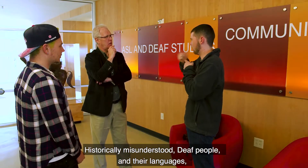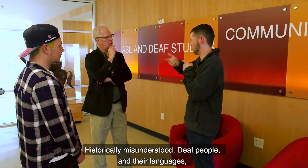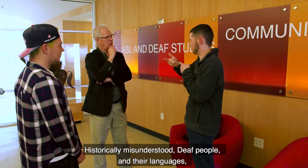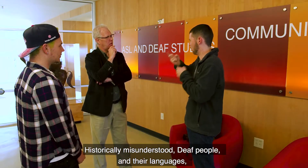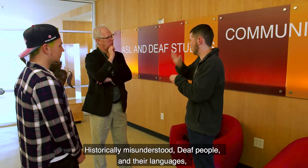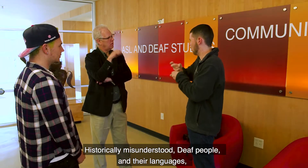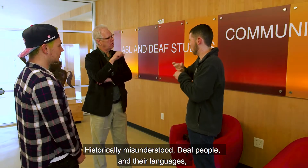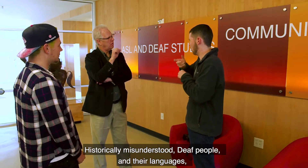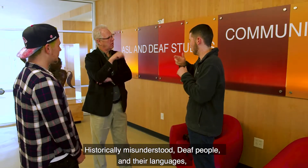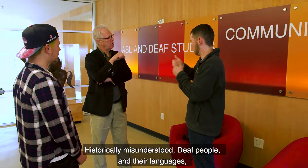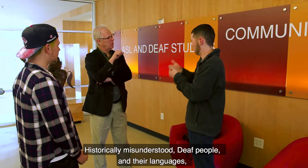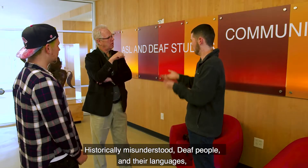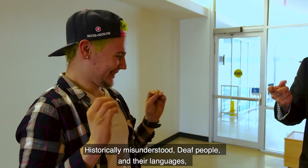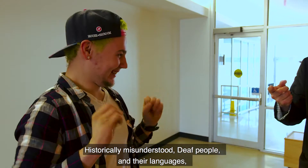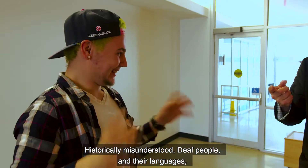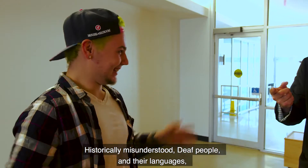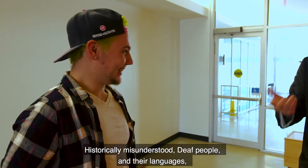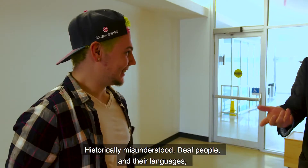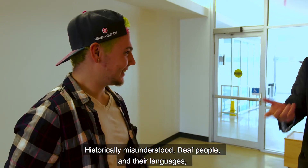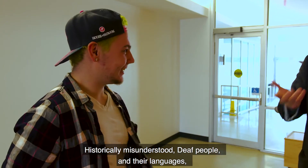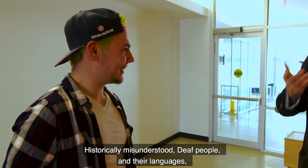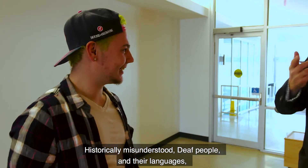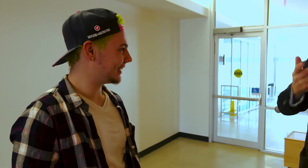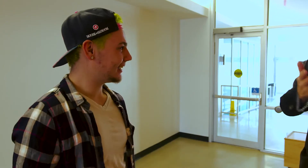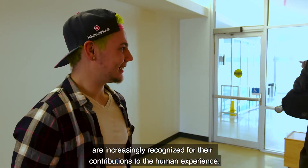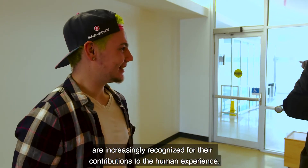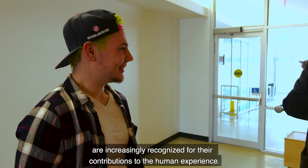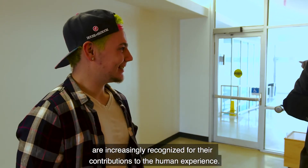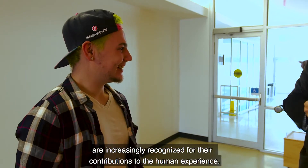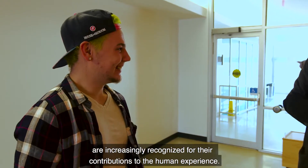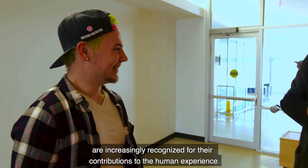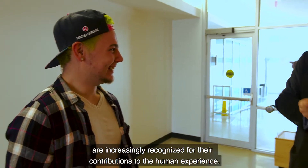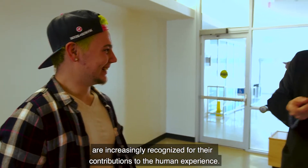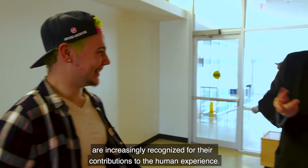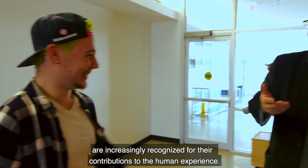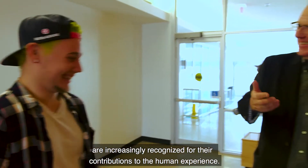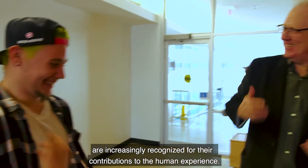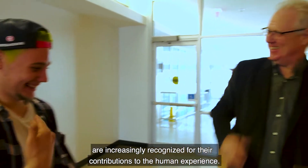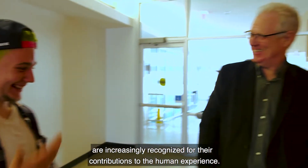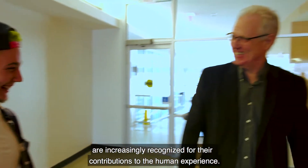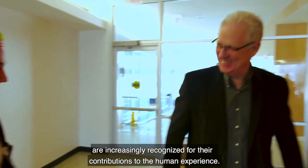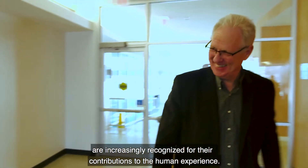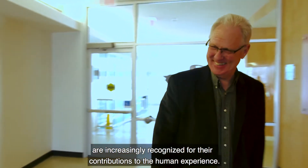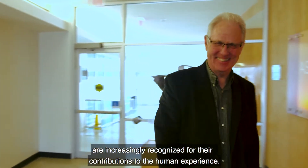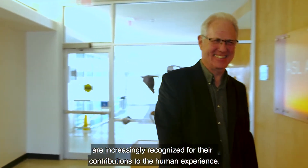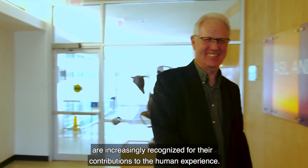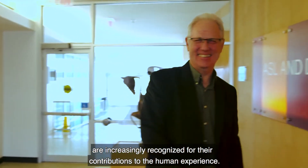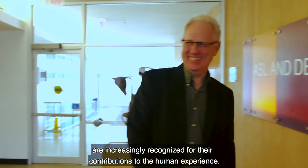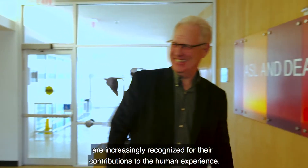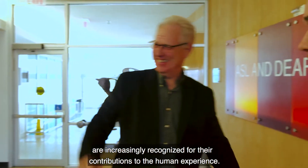misunderstood, deaf people and their languages are increasingly recognized for their contributions to the human experience.